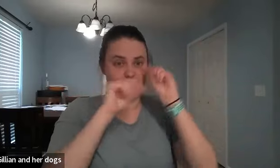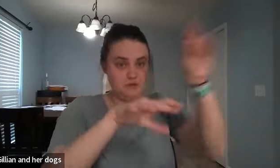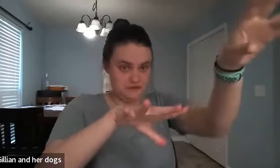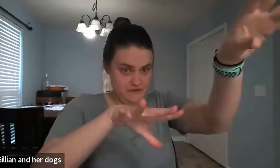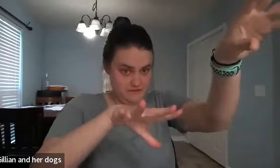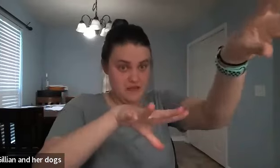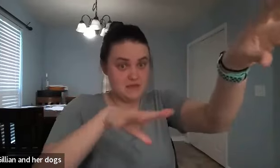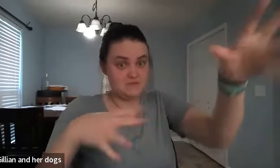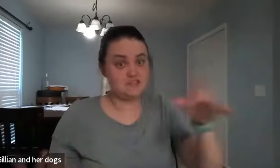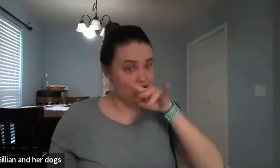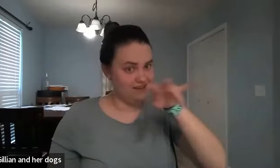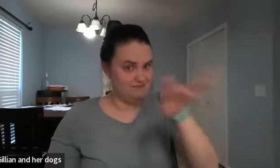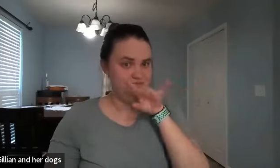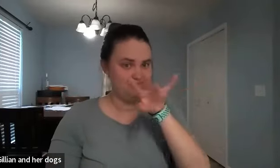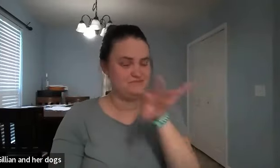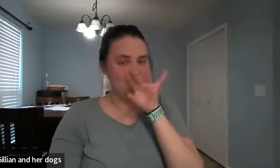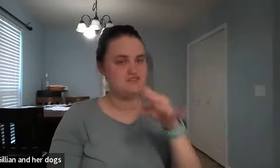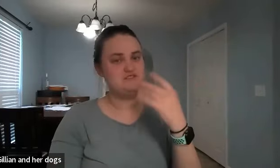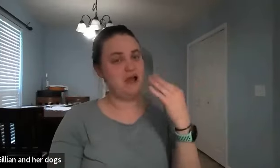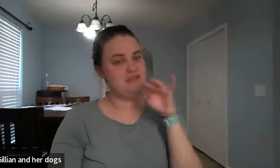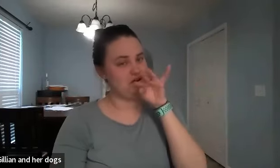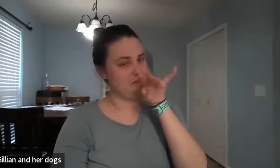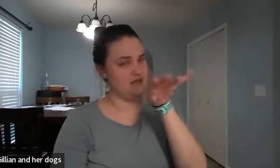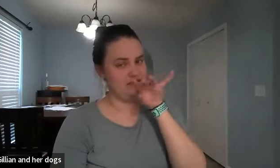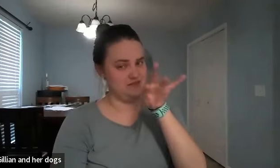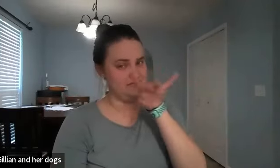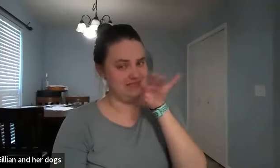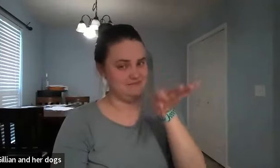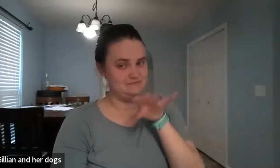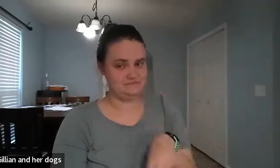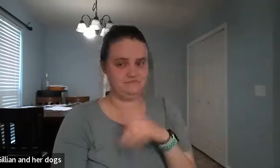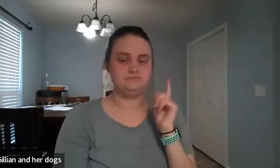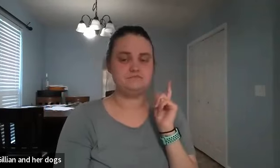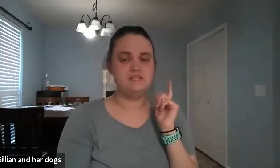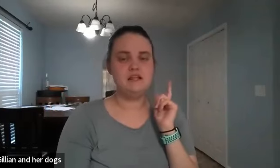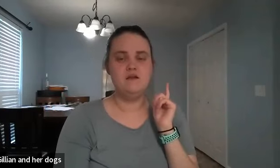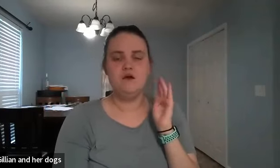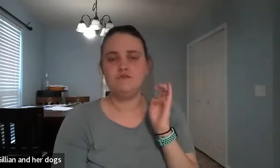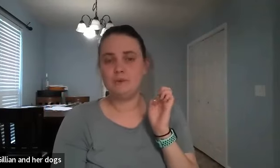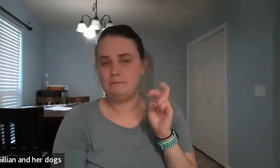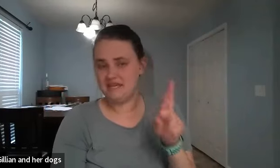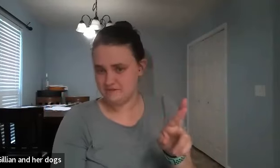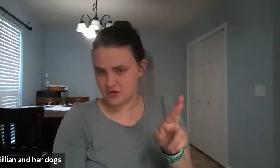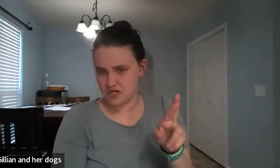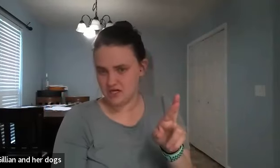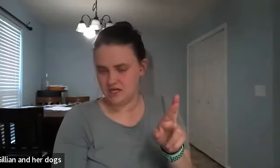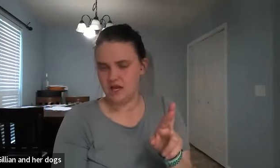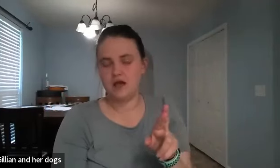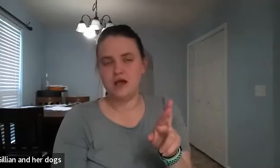spewing flames like a dragon. So that's what I think of when I think of spicy. For beaver,